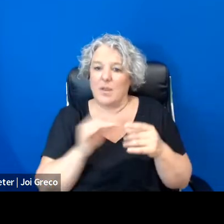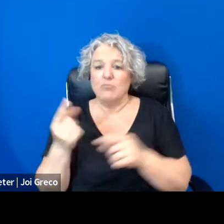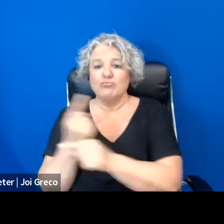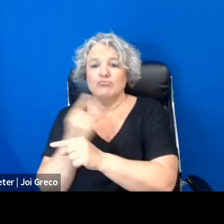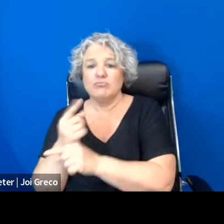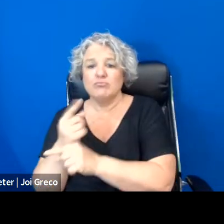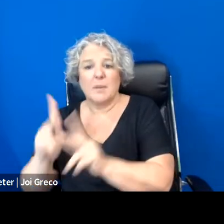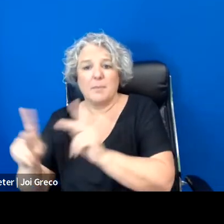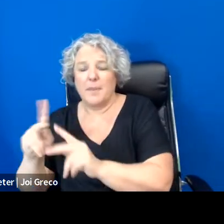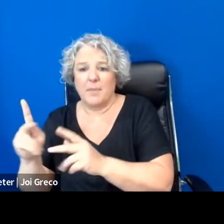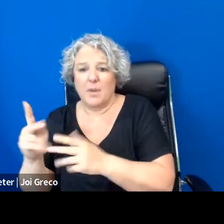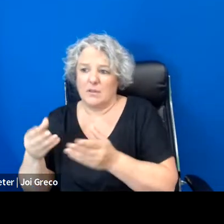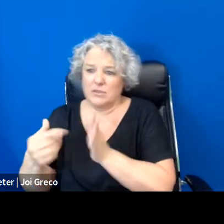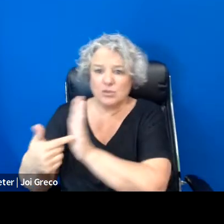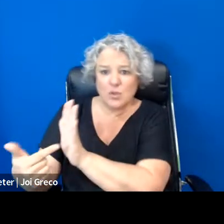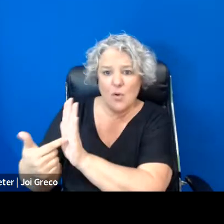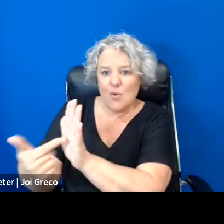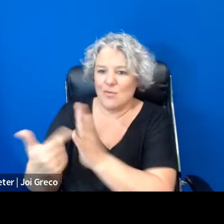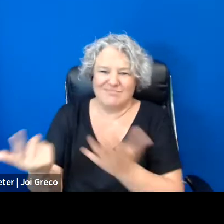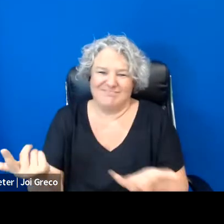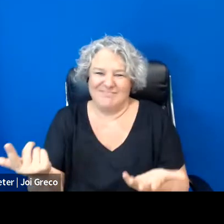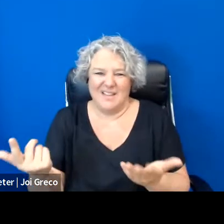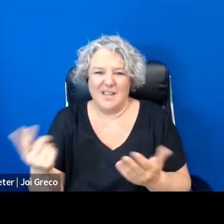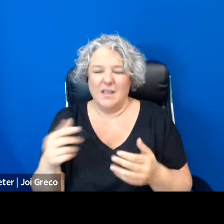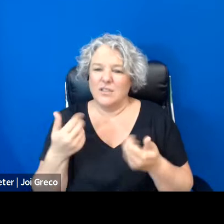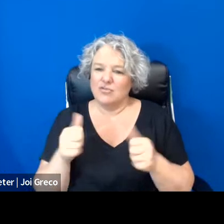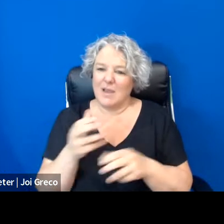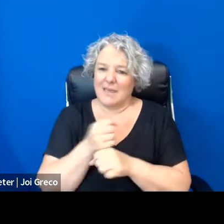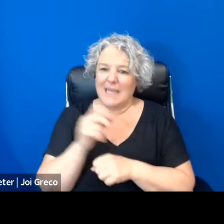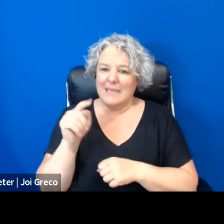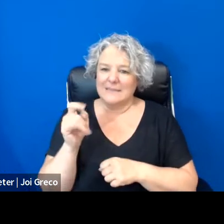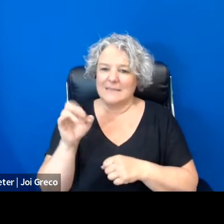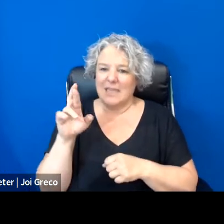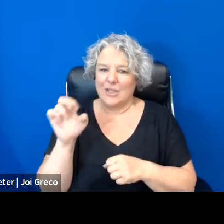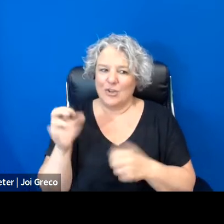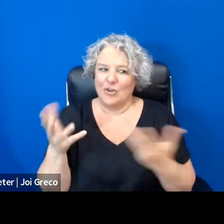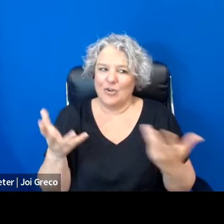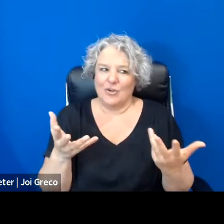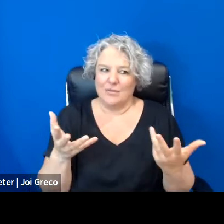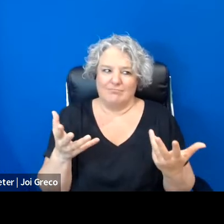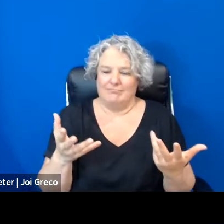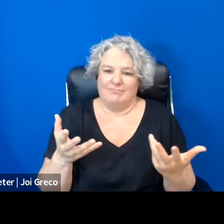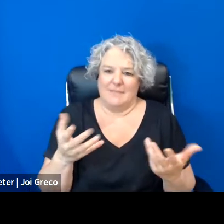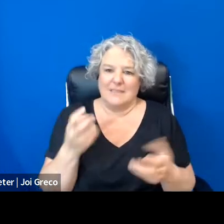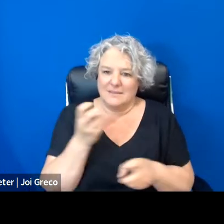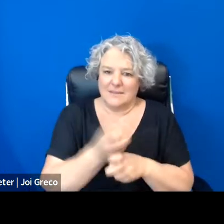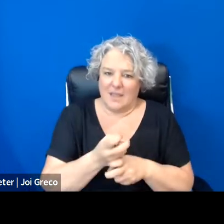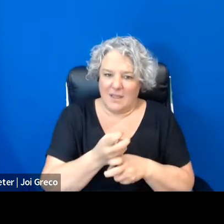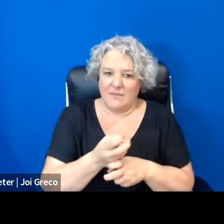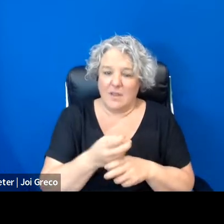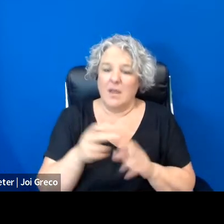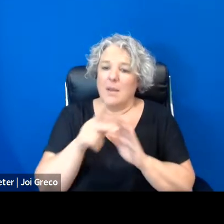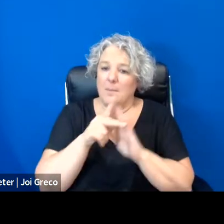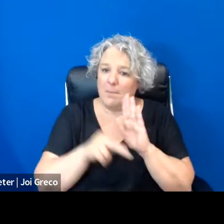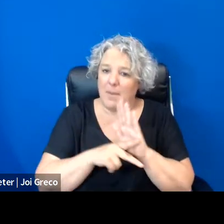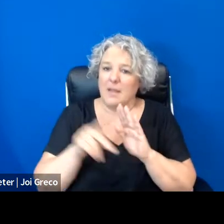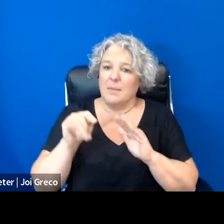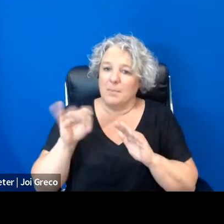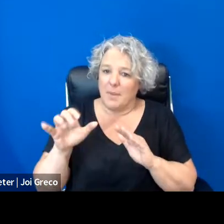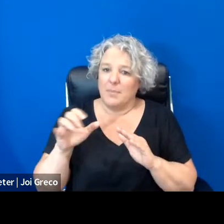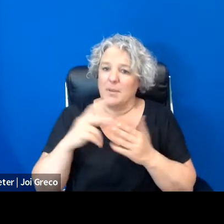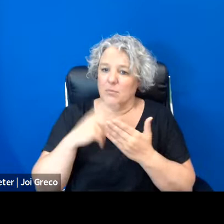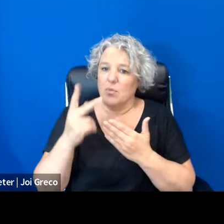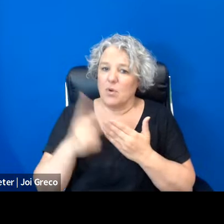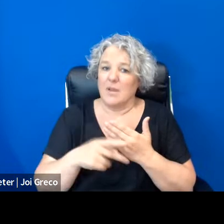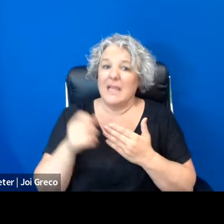if you're trying to come up for tenure or whatever, so I think that public policy programs, if the